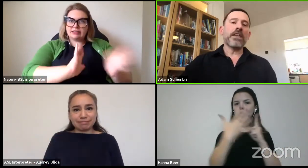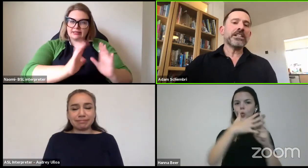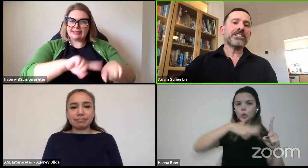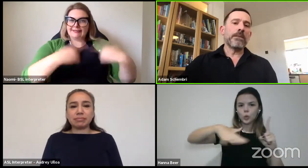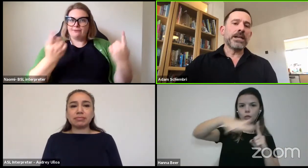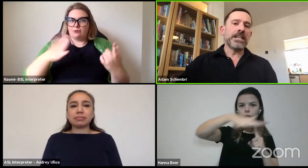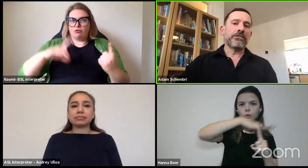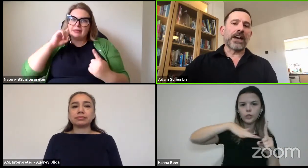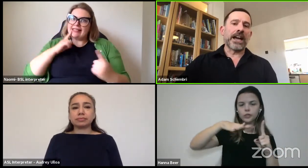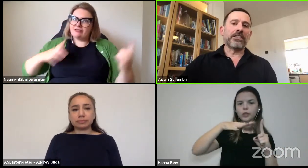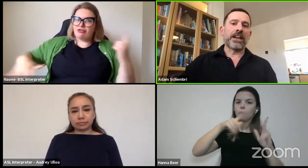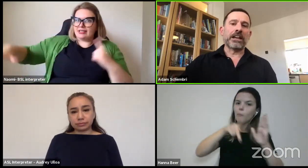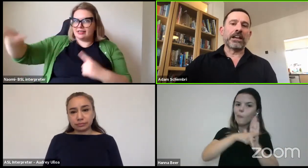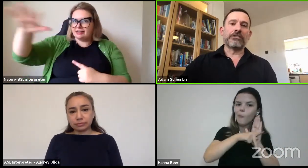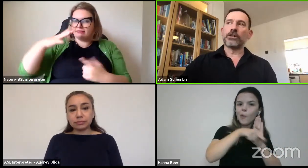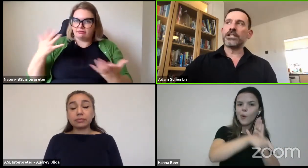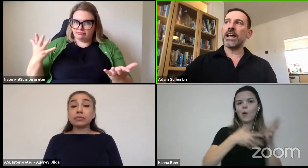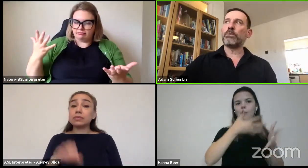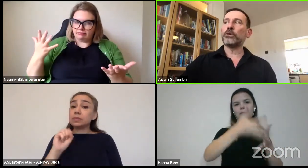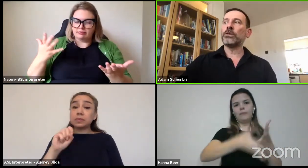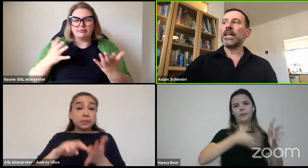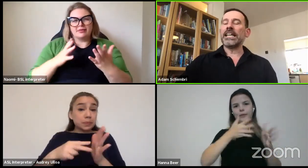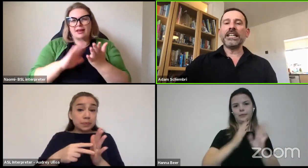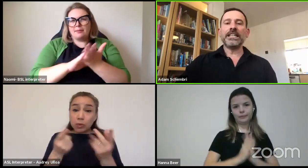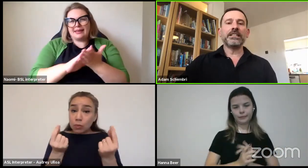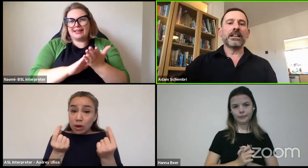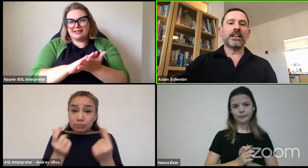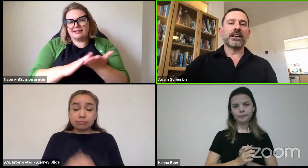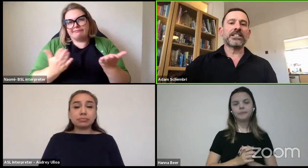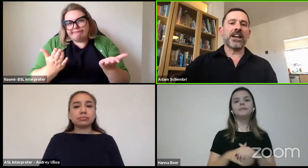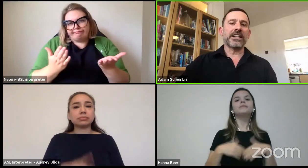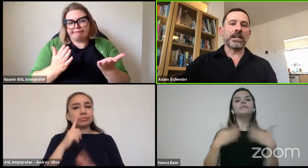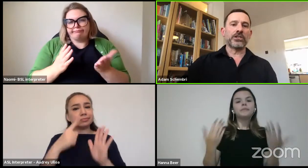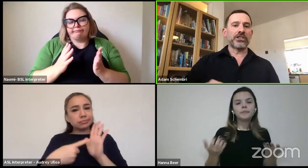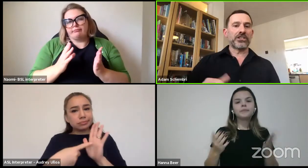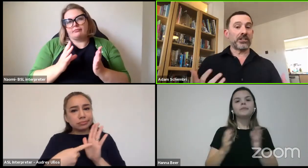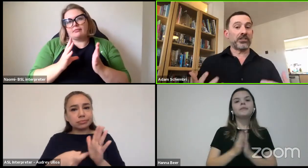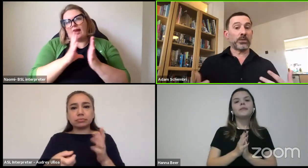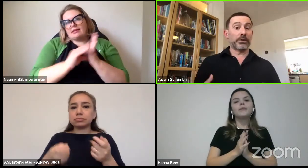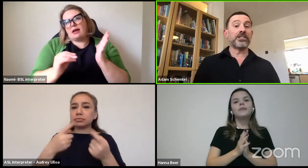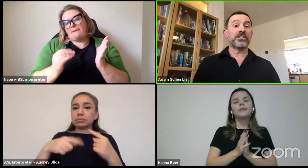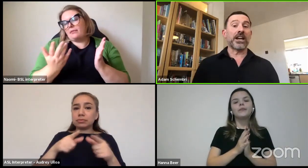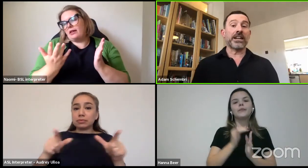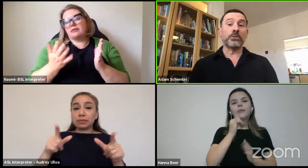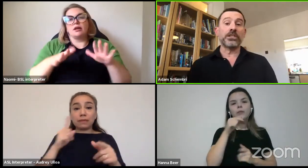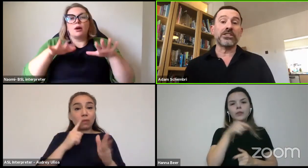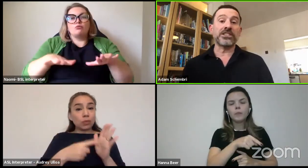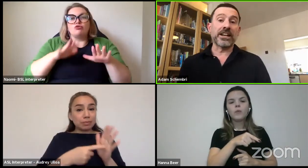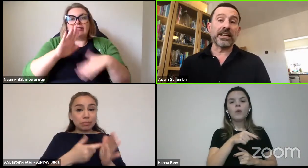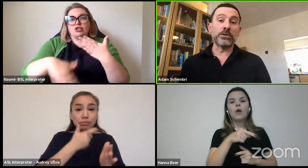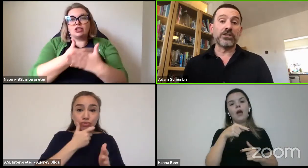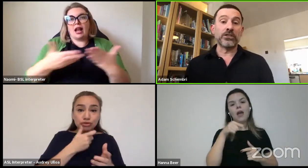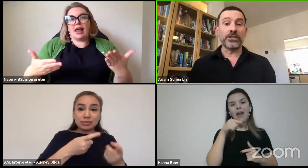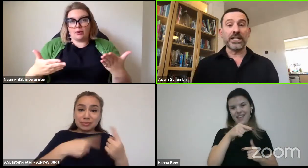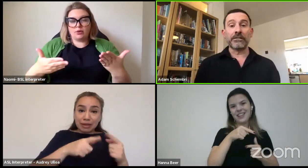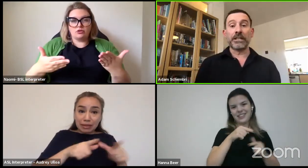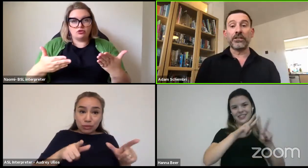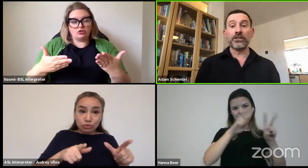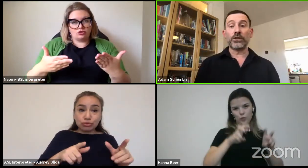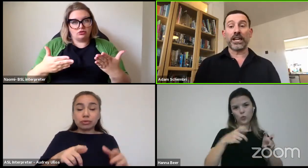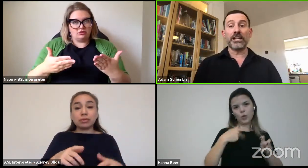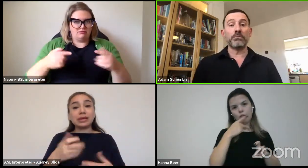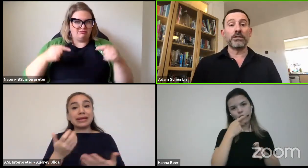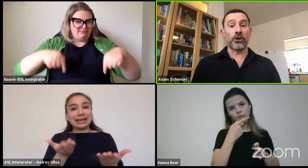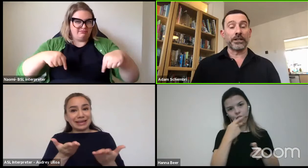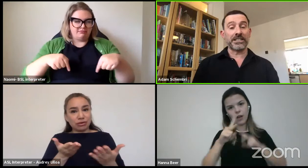So by this, I mean the fact that, for example, in sign languages such as British Sign Language, the sign language used here in